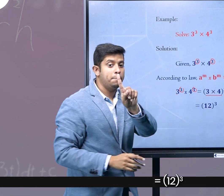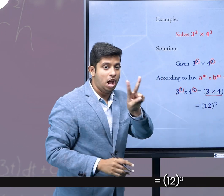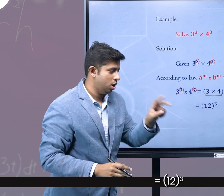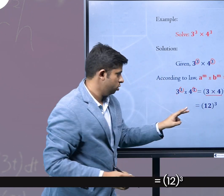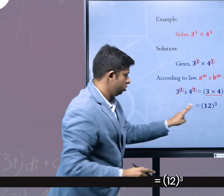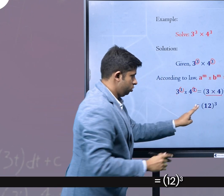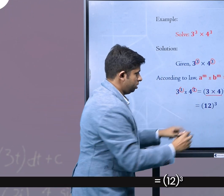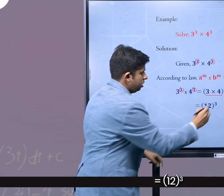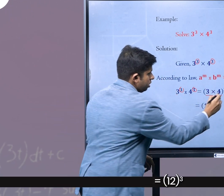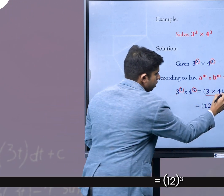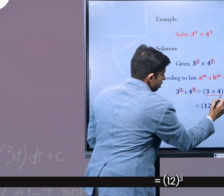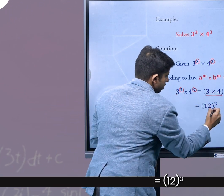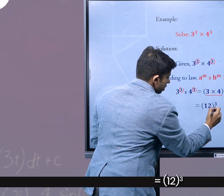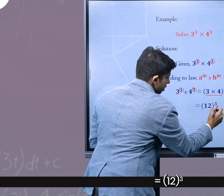12 whole to the power of 3.